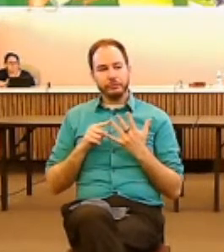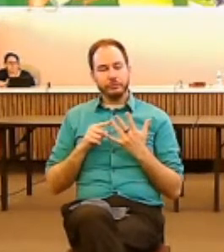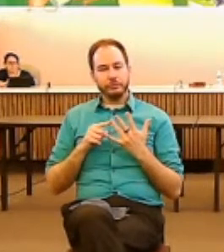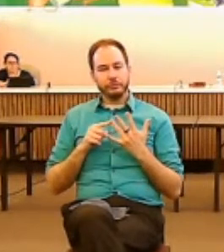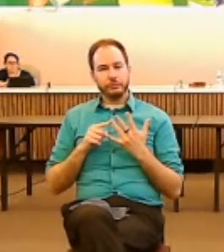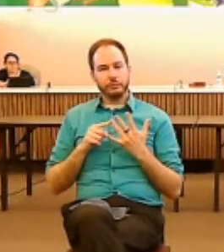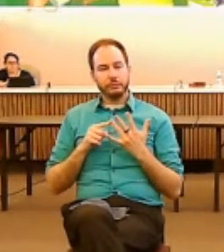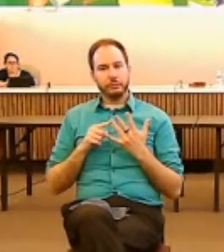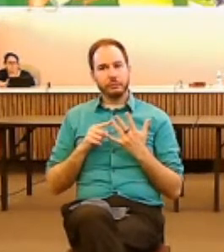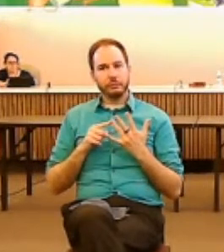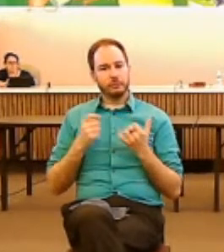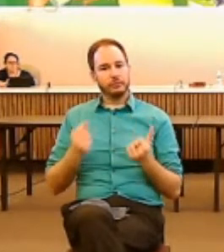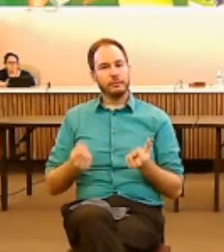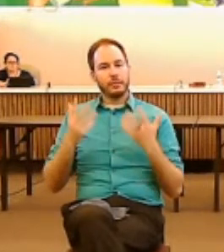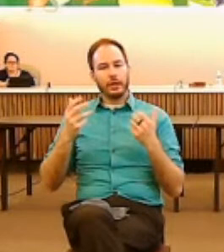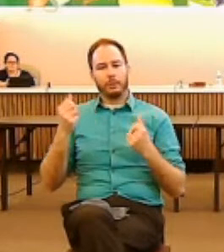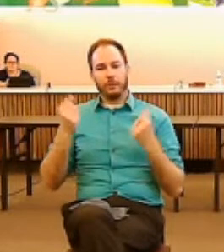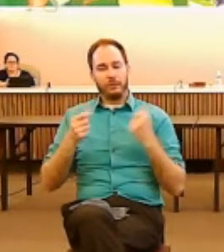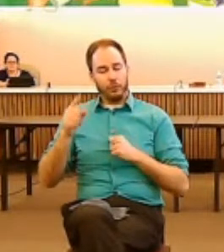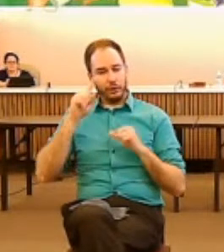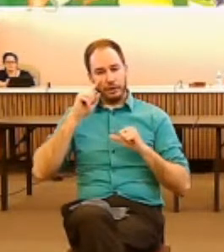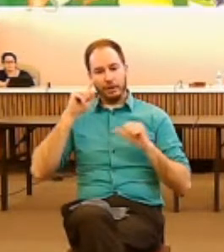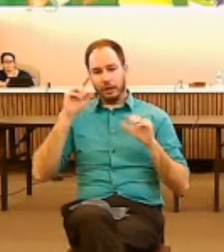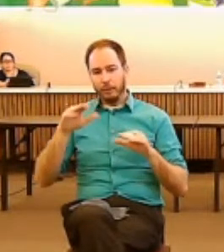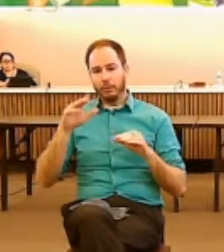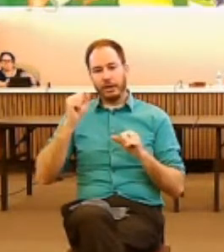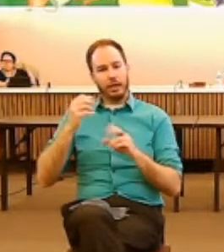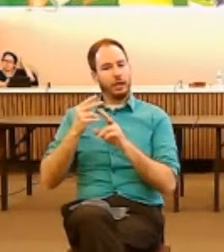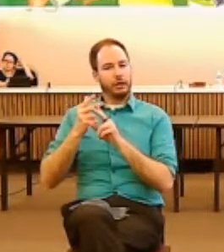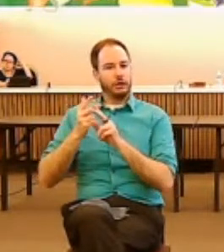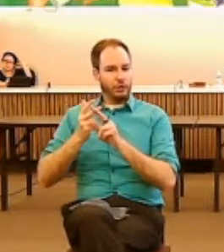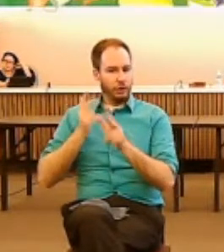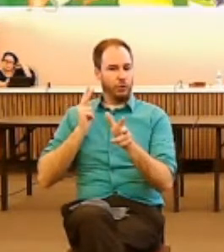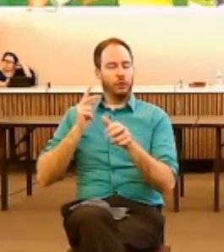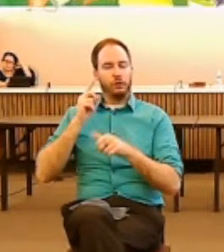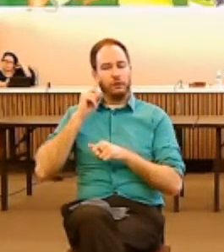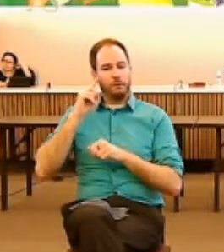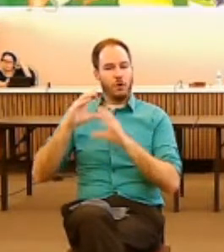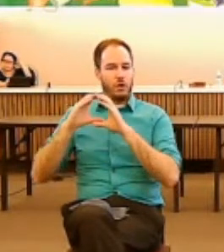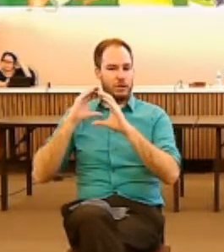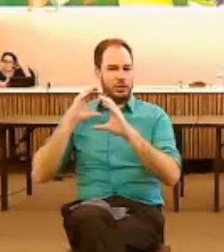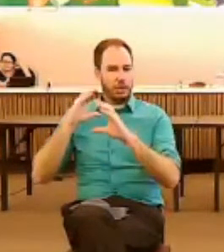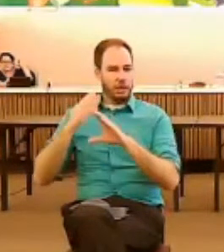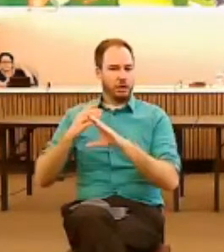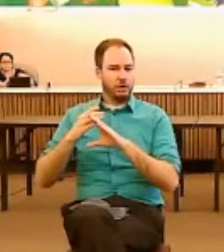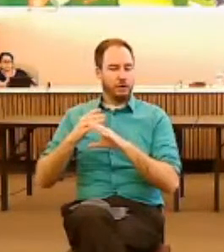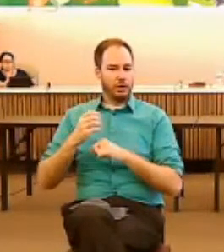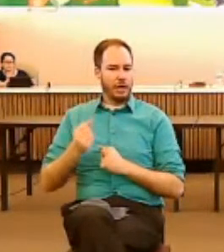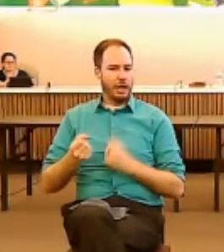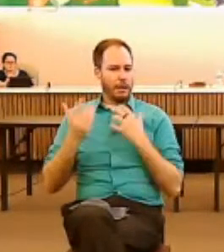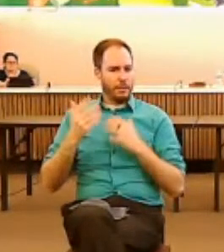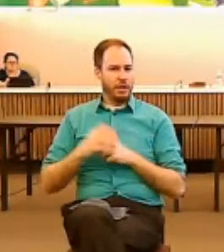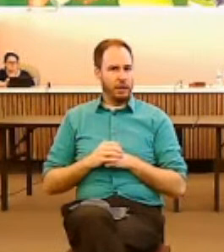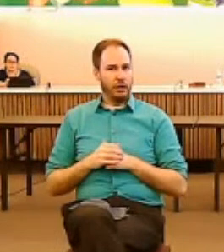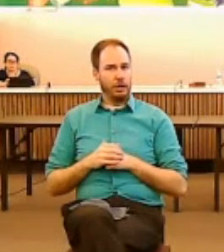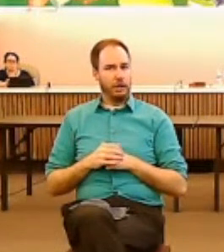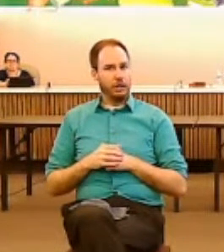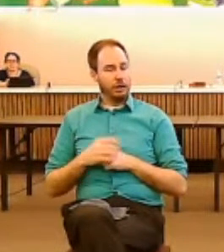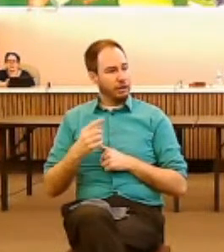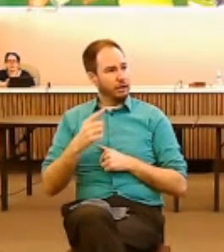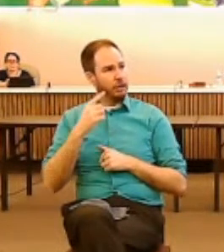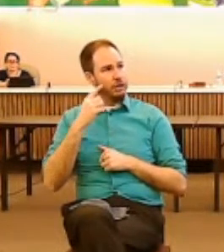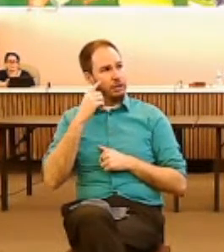How many vehicles do you anticipate that can queue up in the entrance before the tunnel? In excess